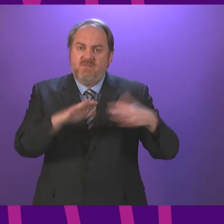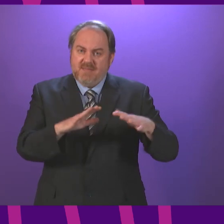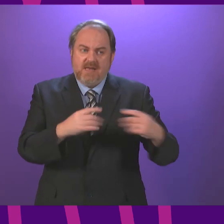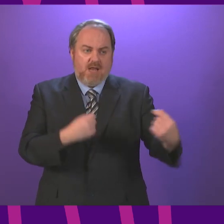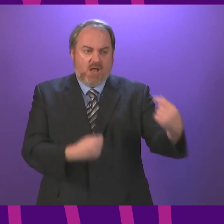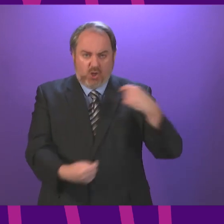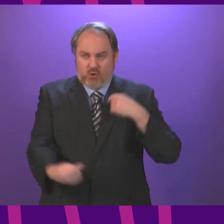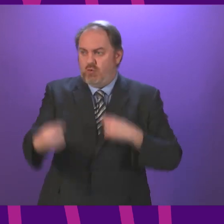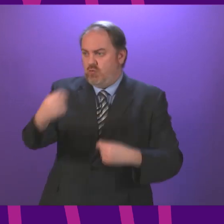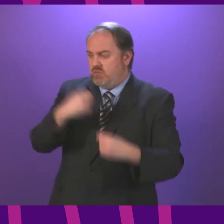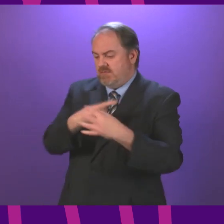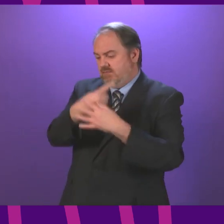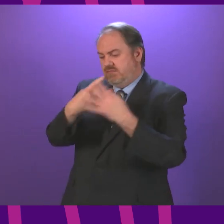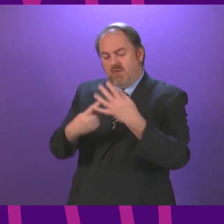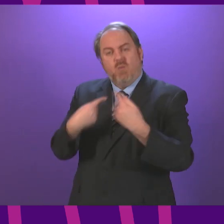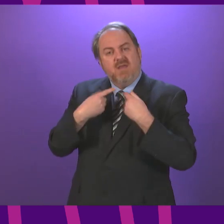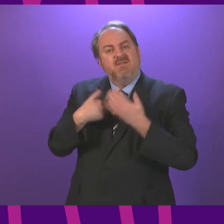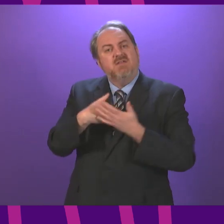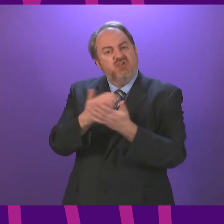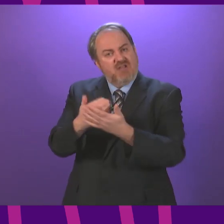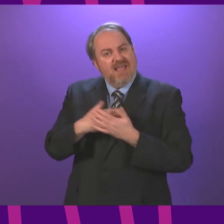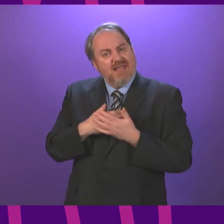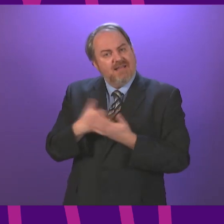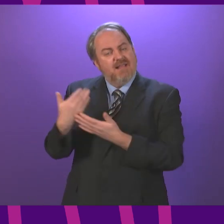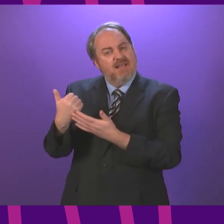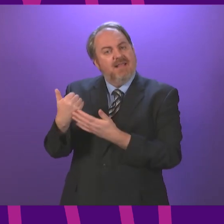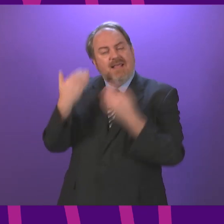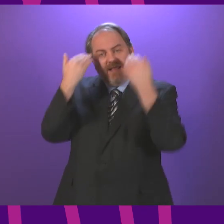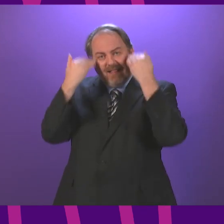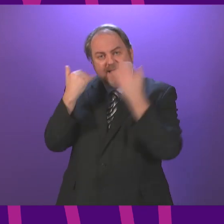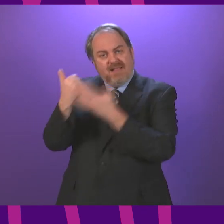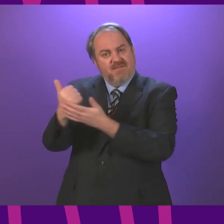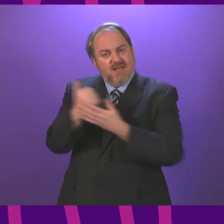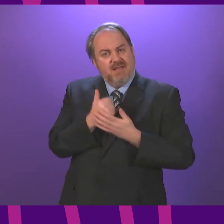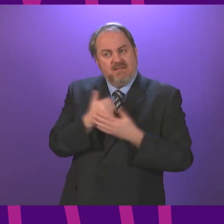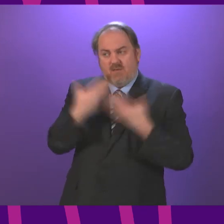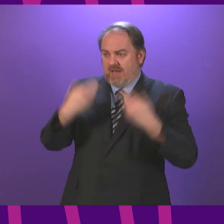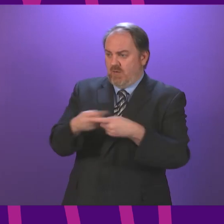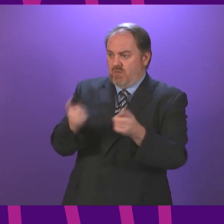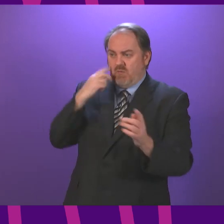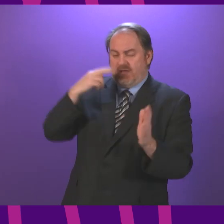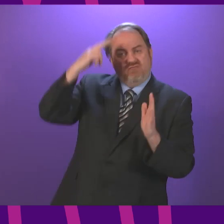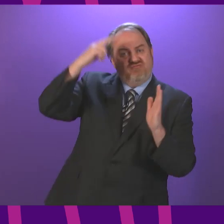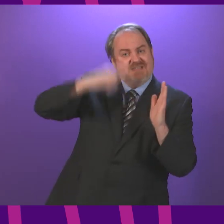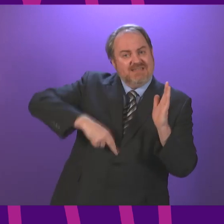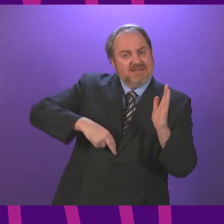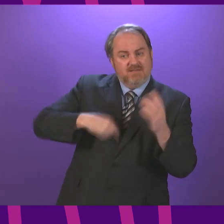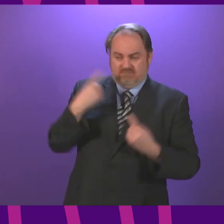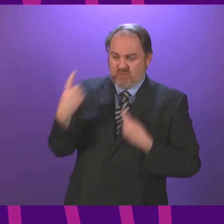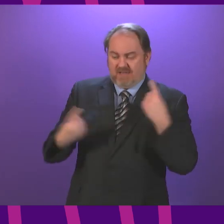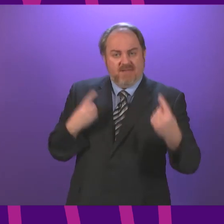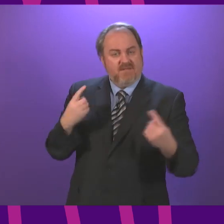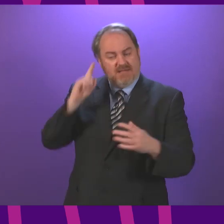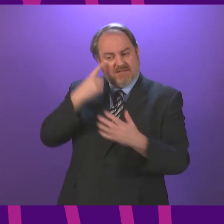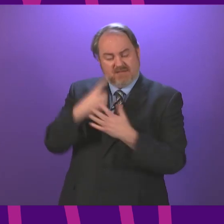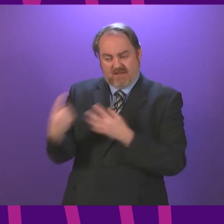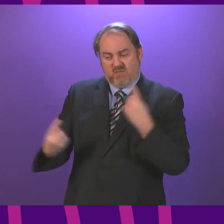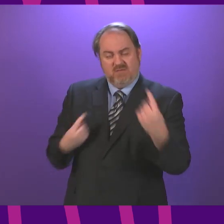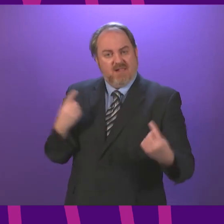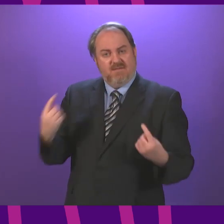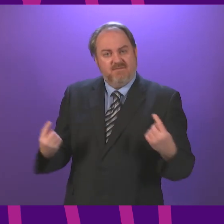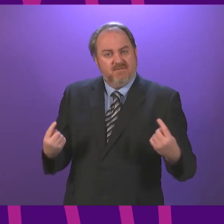been levelled at it, have published that legal advice. And people can now look at that legal advice and draw their own conclusions.